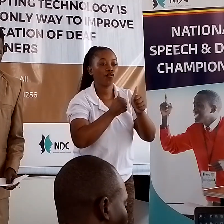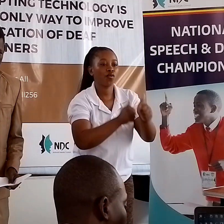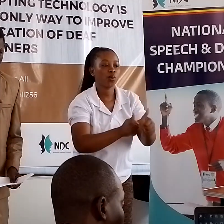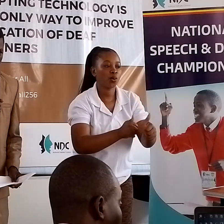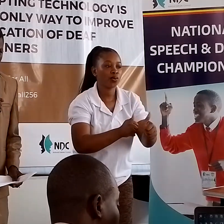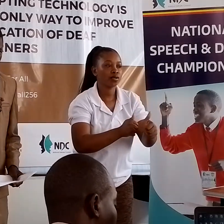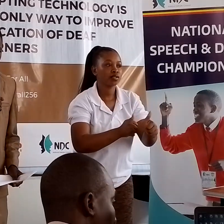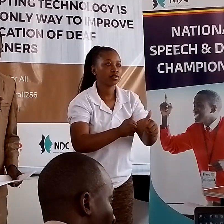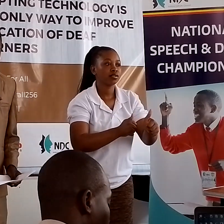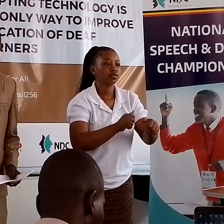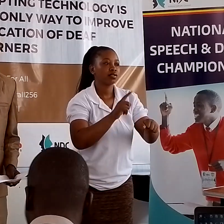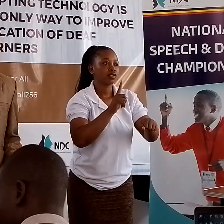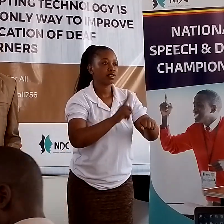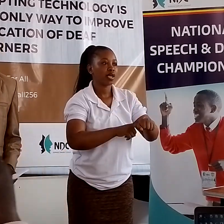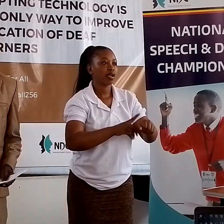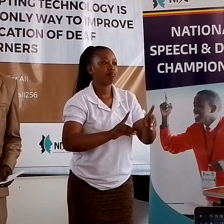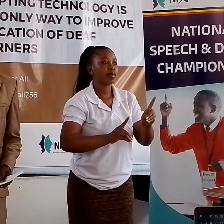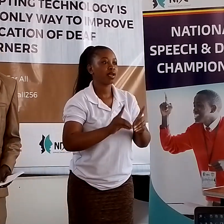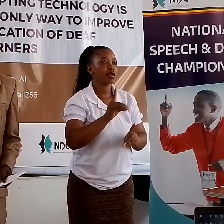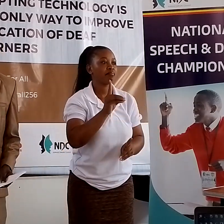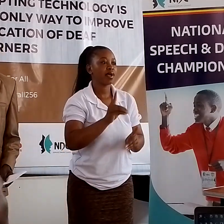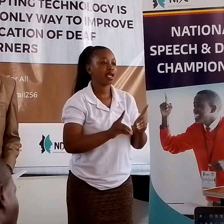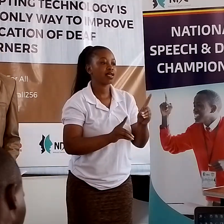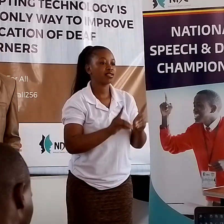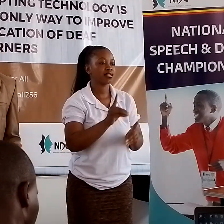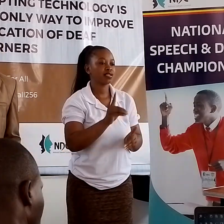following during our